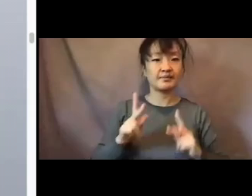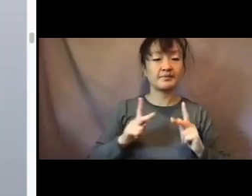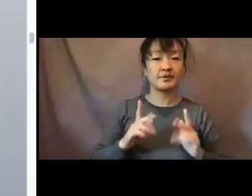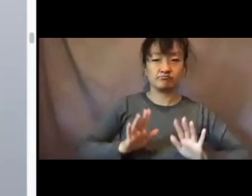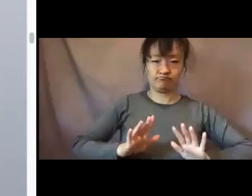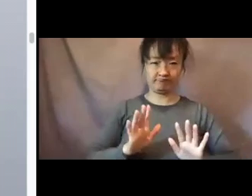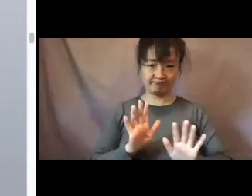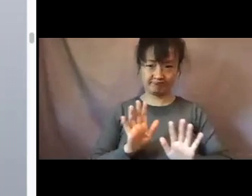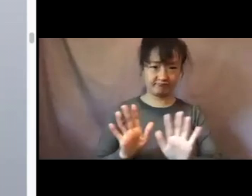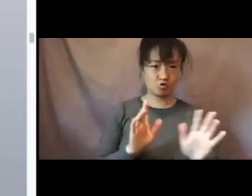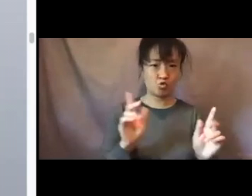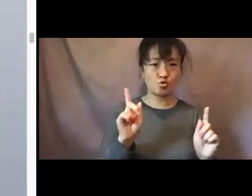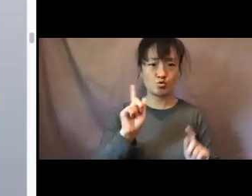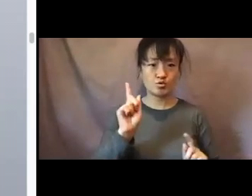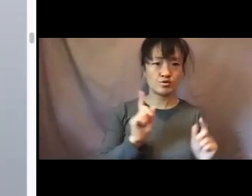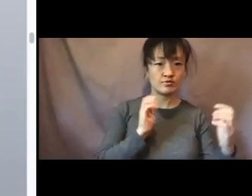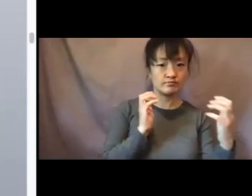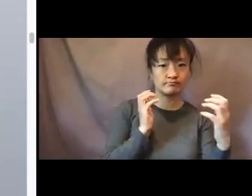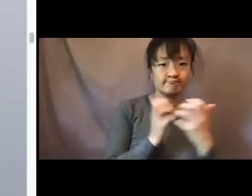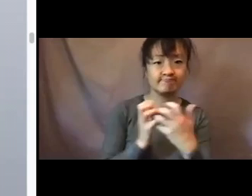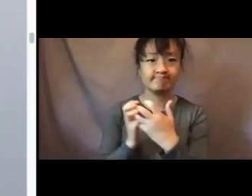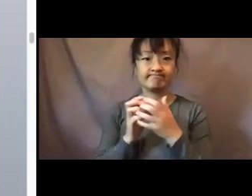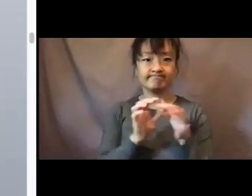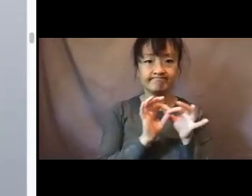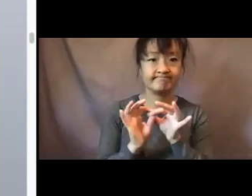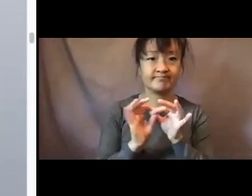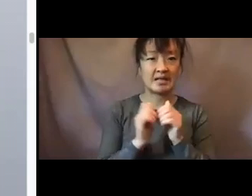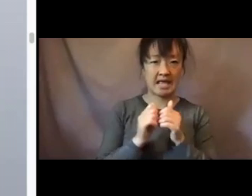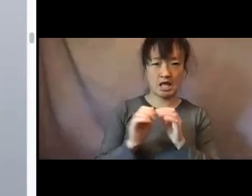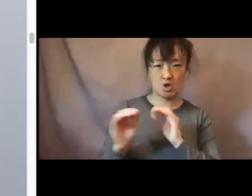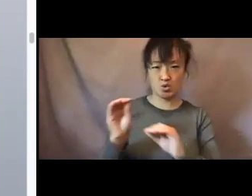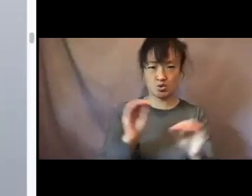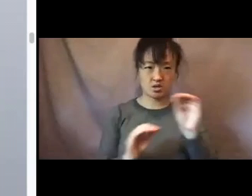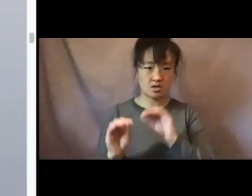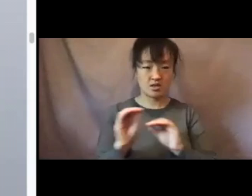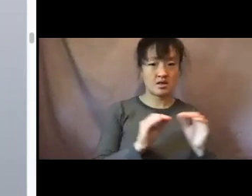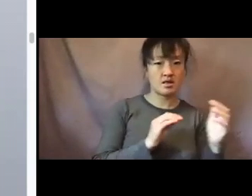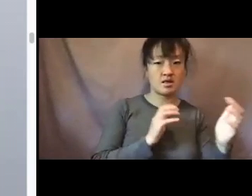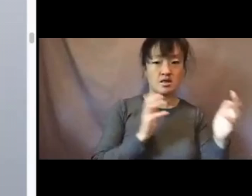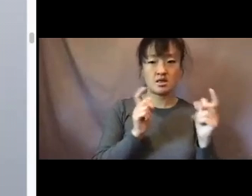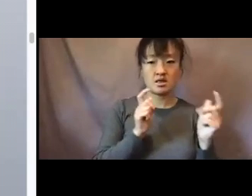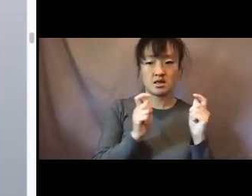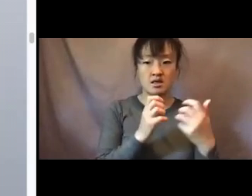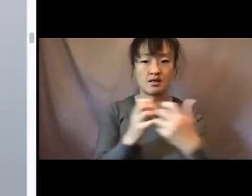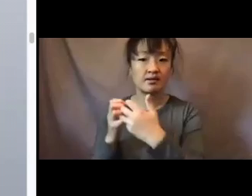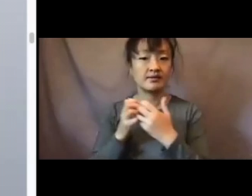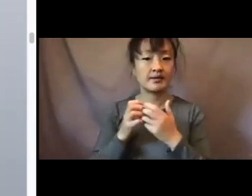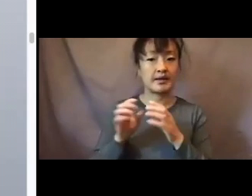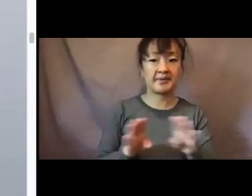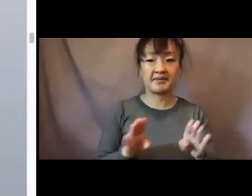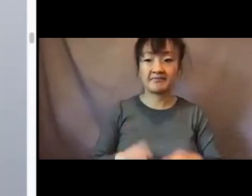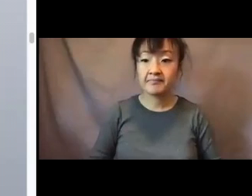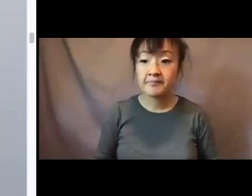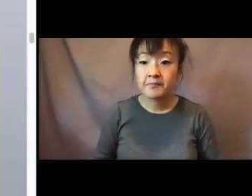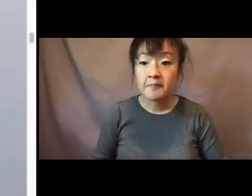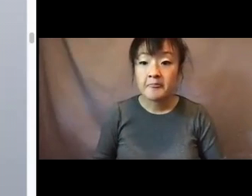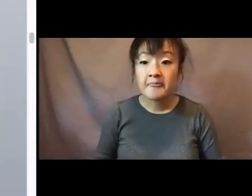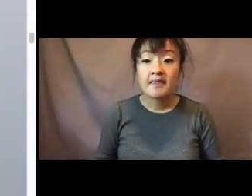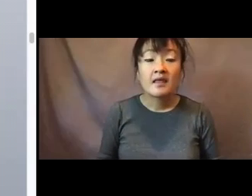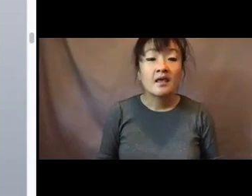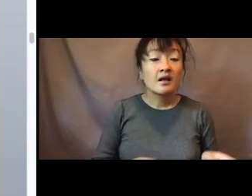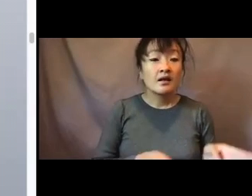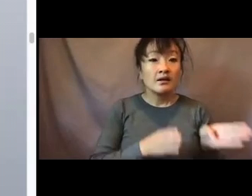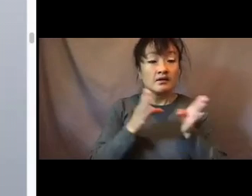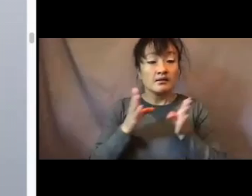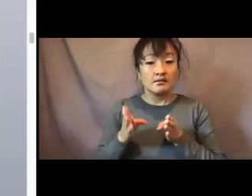it is that they belong and how it is that we should move and behave relative to each other. And then ultimately Buddhism came in